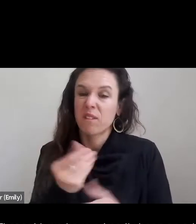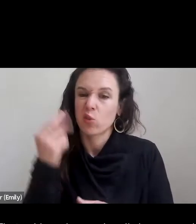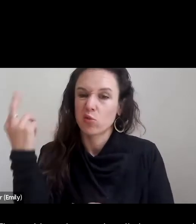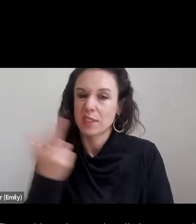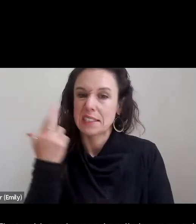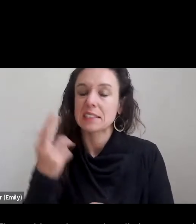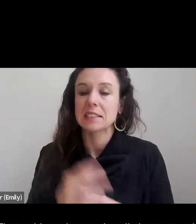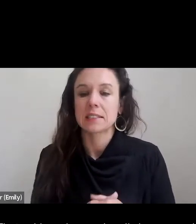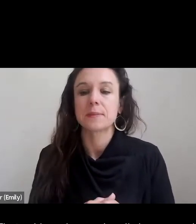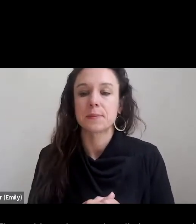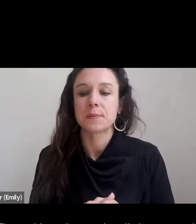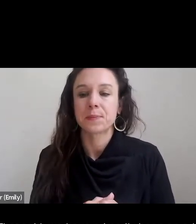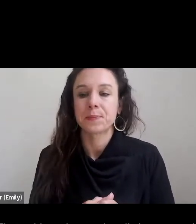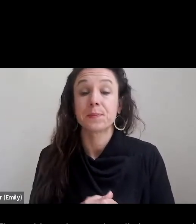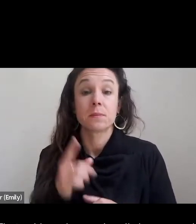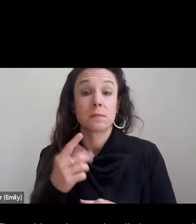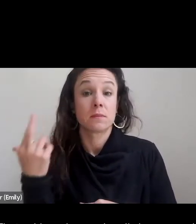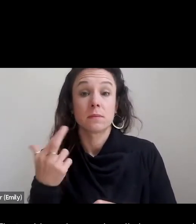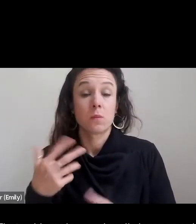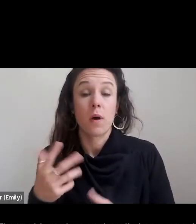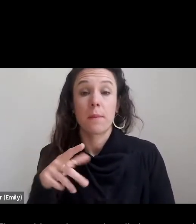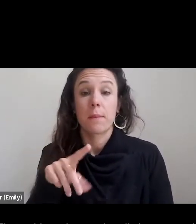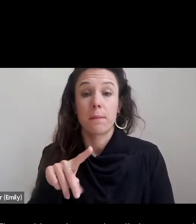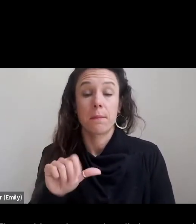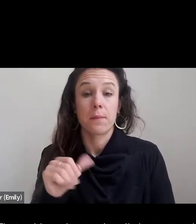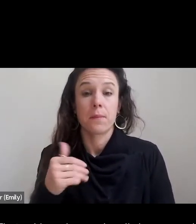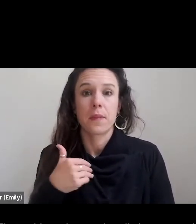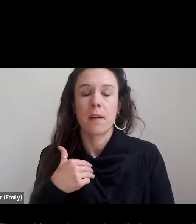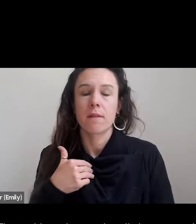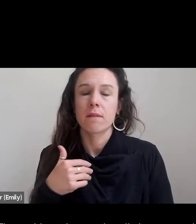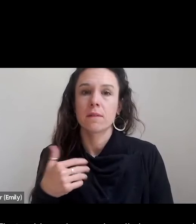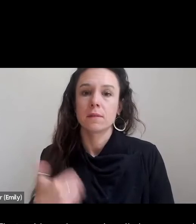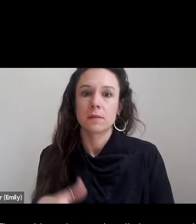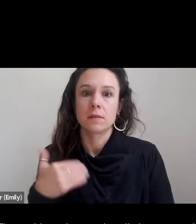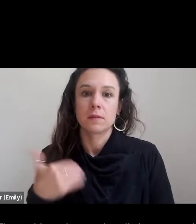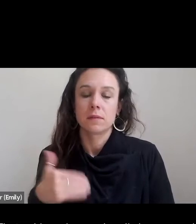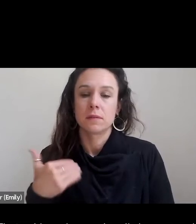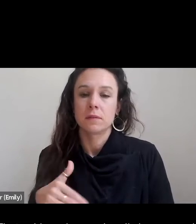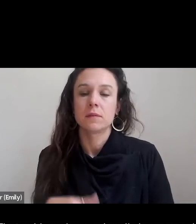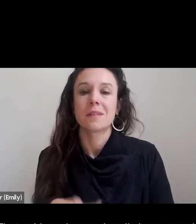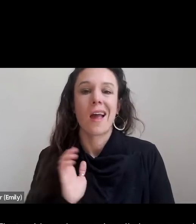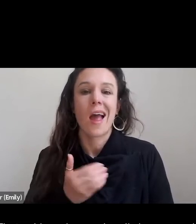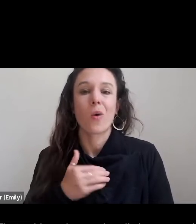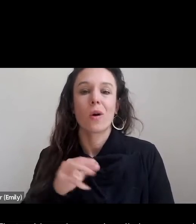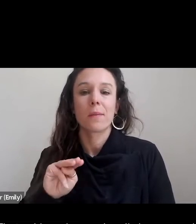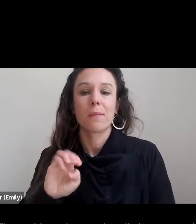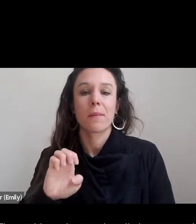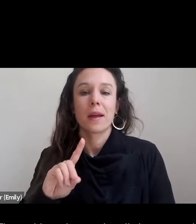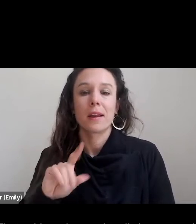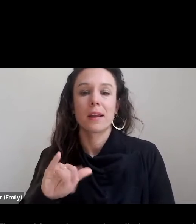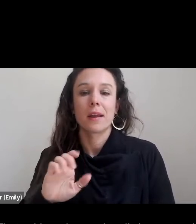including one of them is that Pennsylvania has very rich, our Medicaid